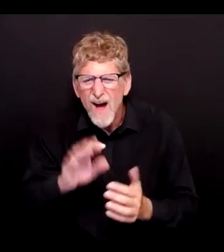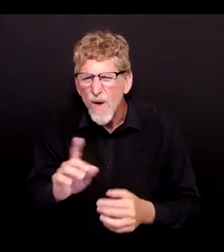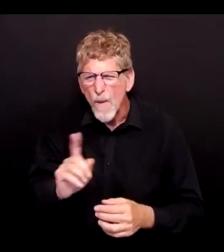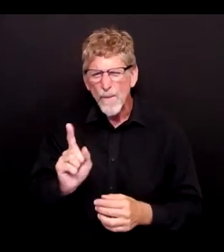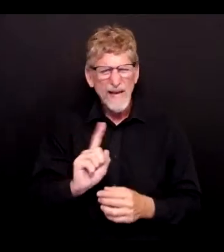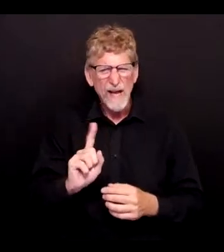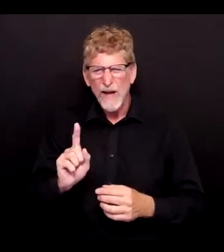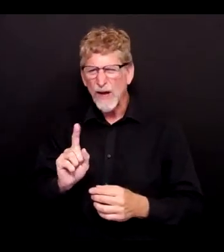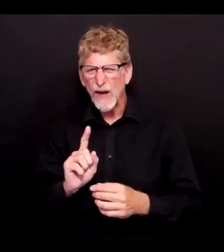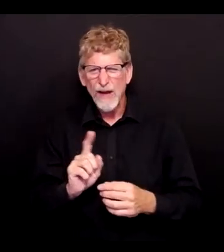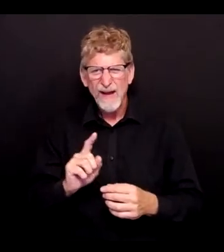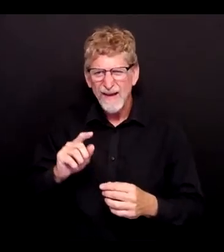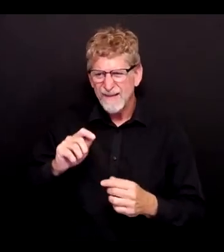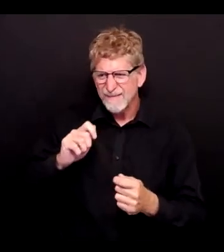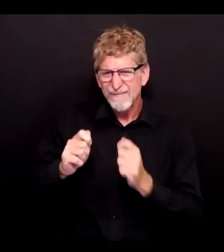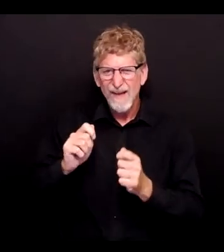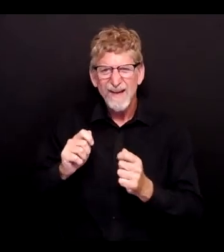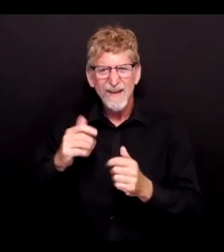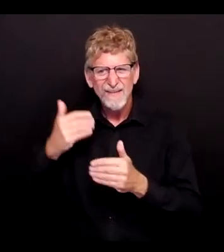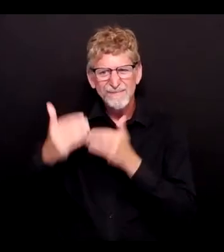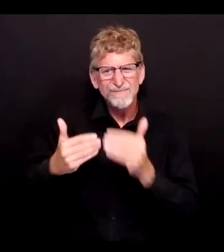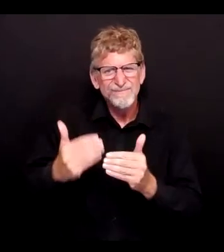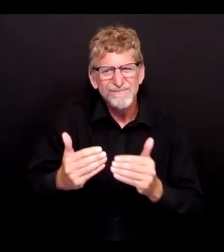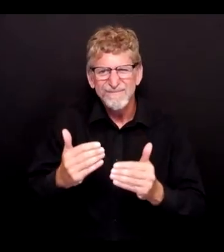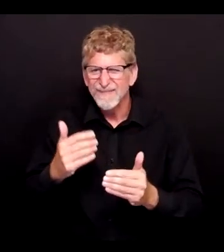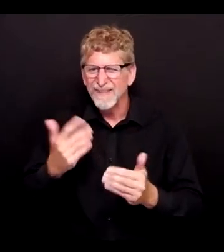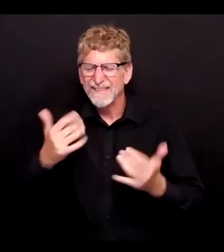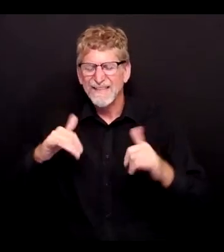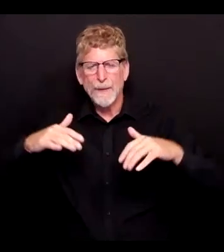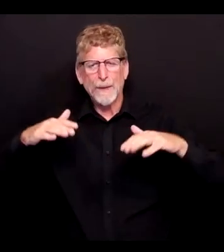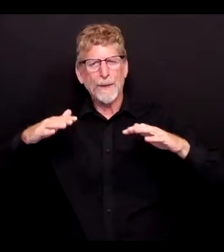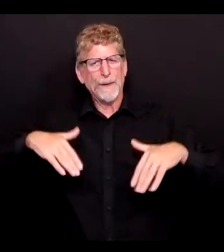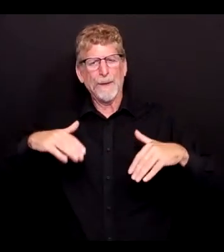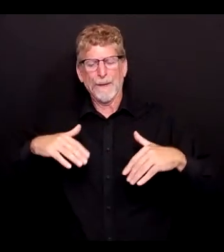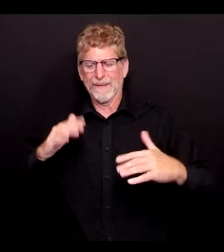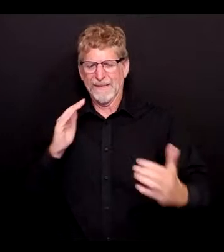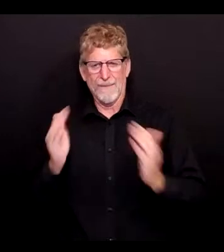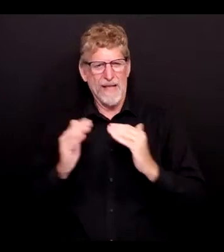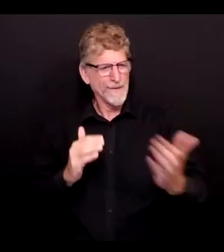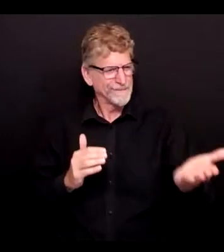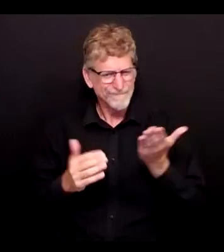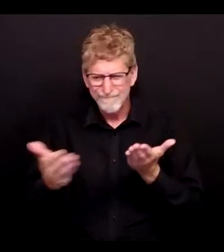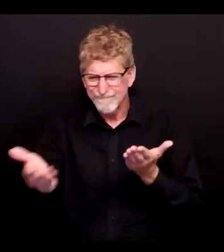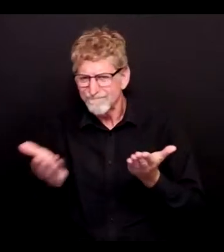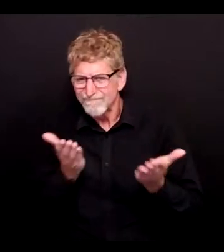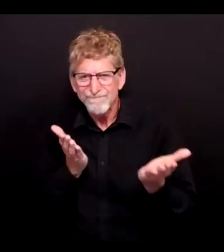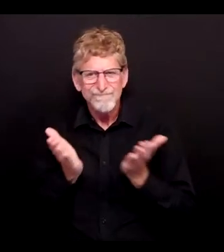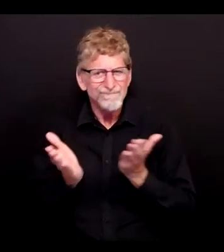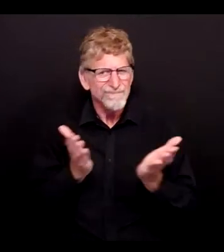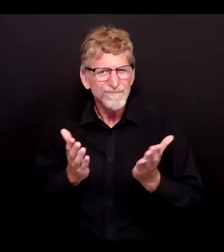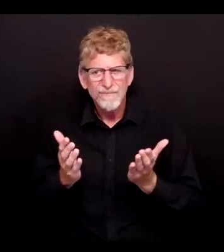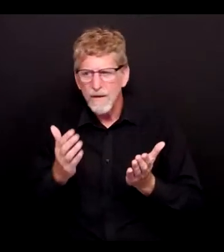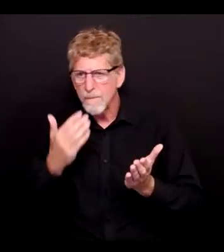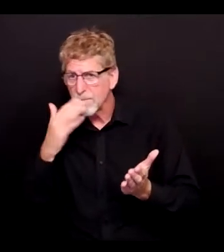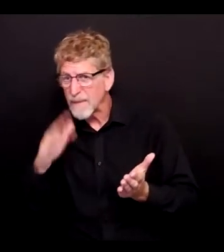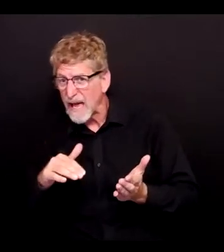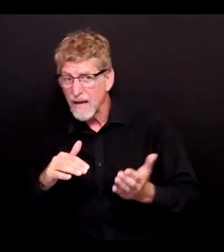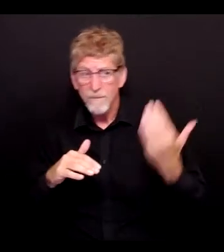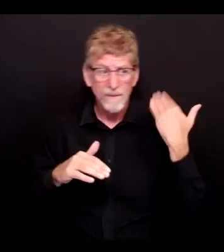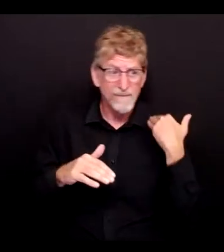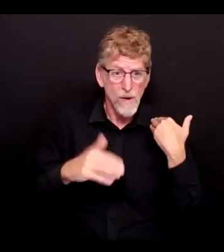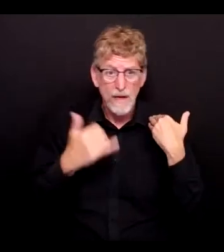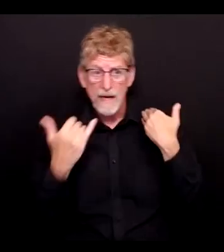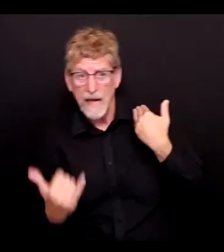cannot yet compare outcomes to the prior strain, since the sequence samples may not be